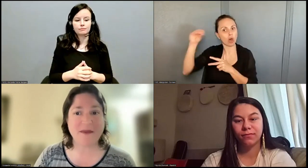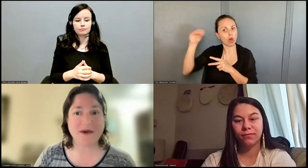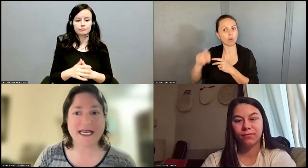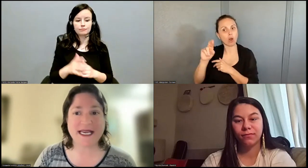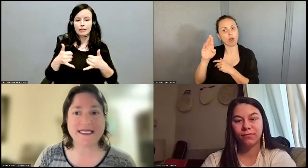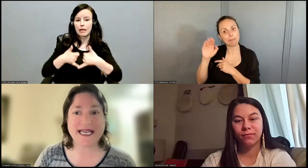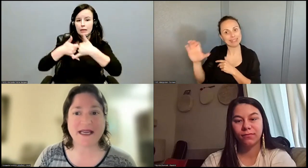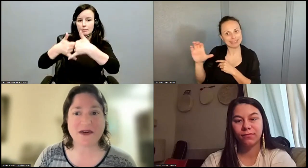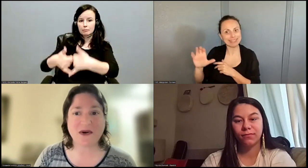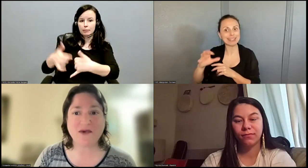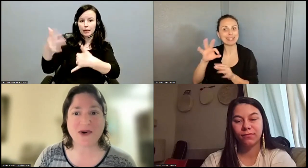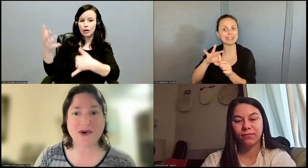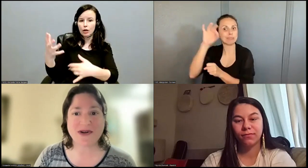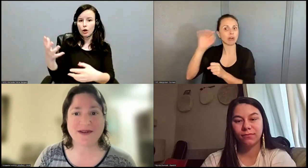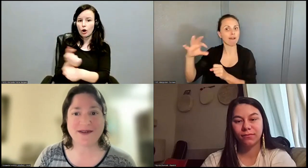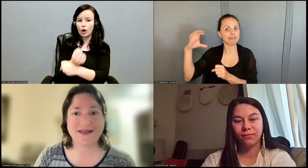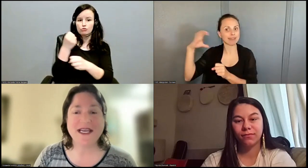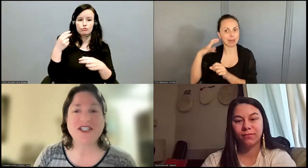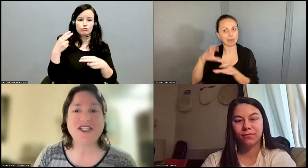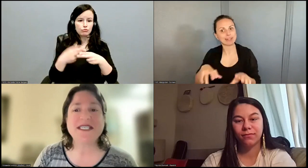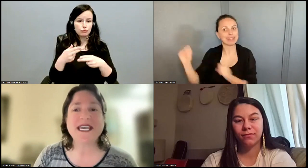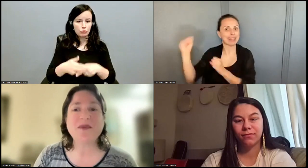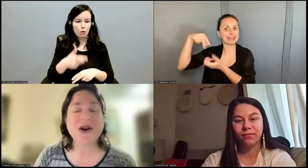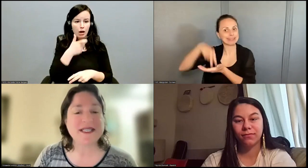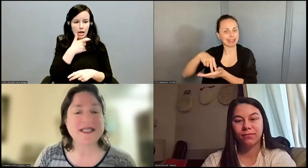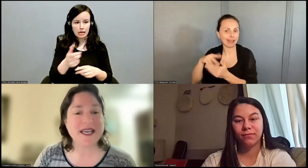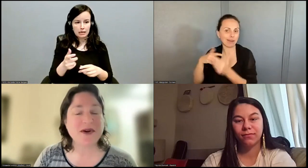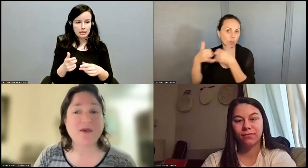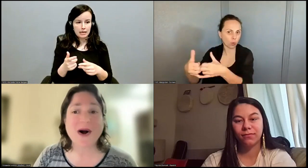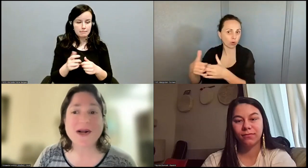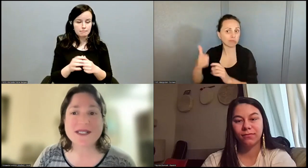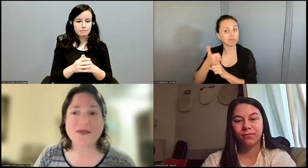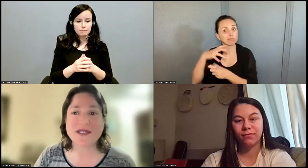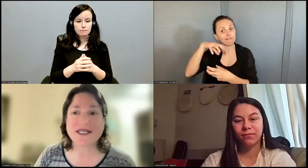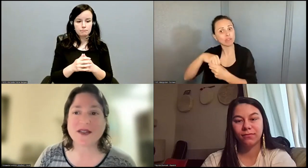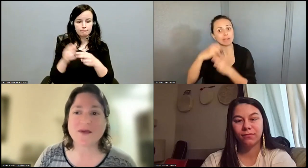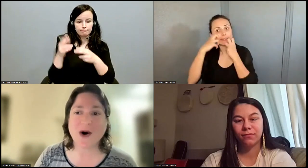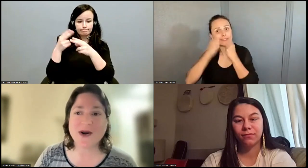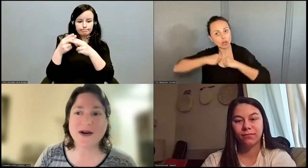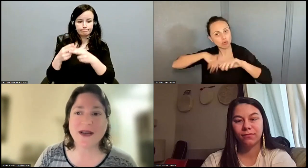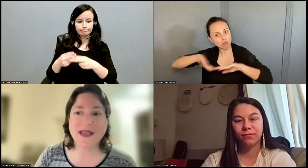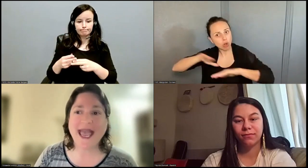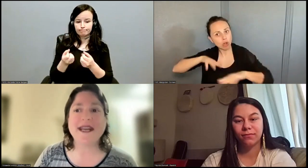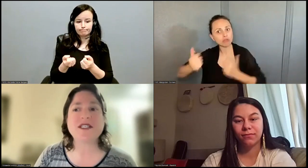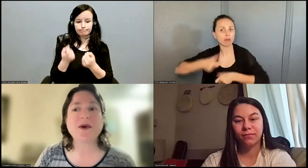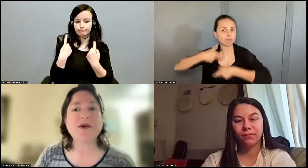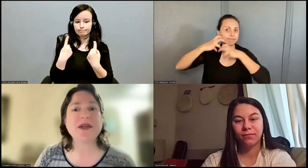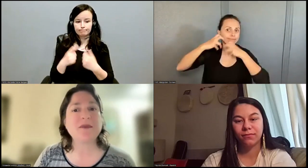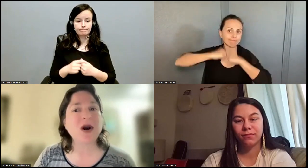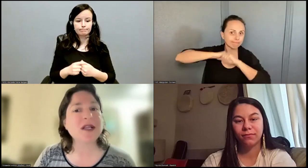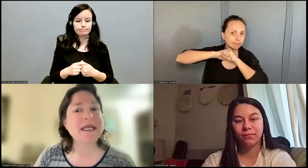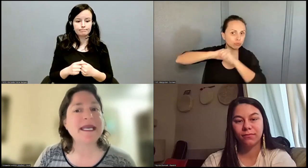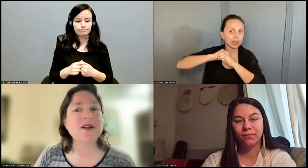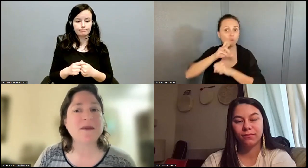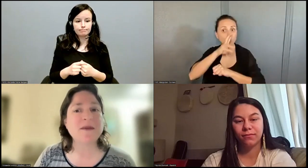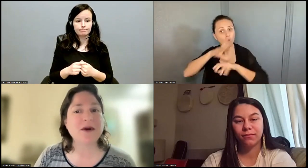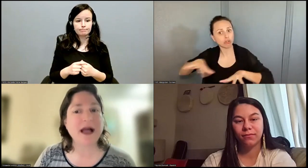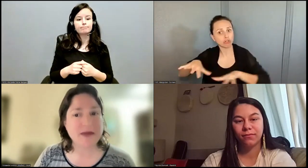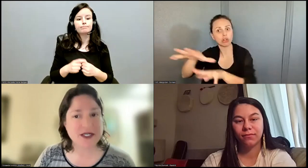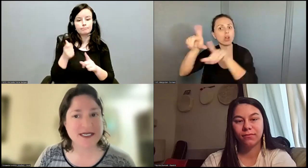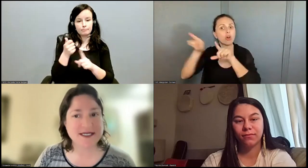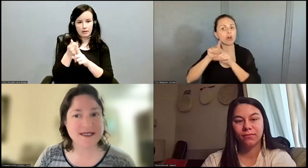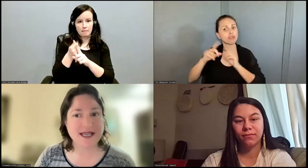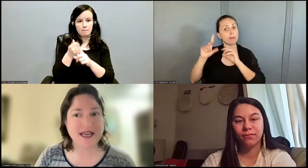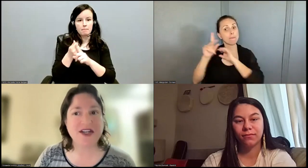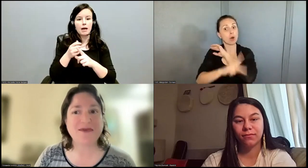of the Capital Take a Stand Award. She's taken part in sacred walks to protect the water and has spoken on Parliament Hill about